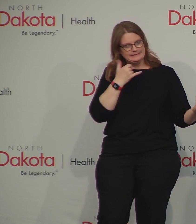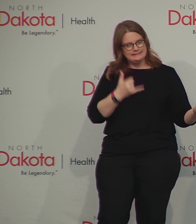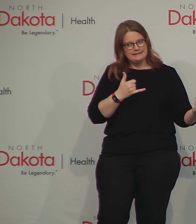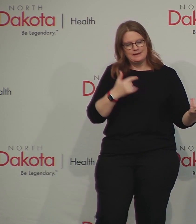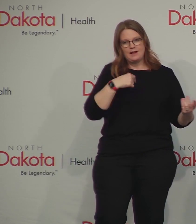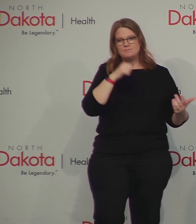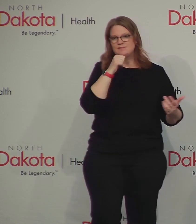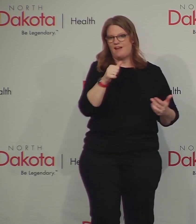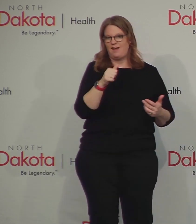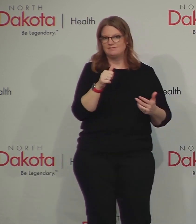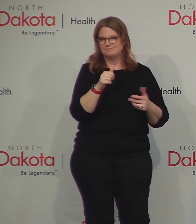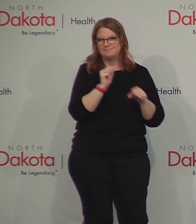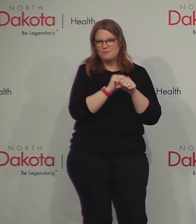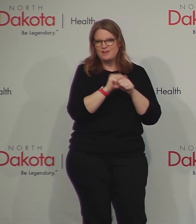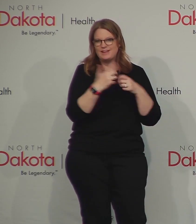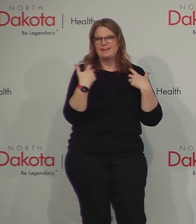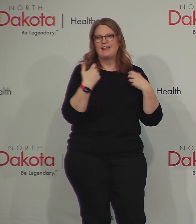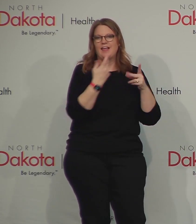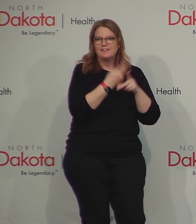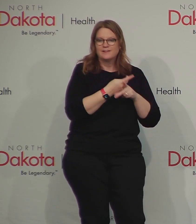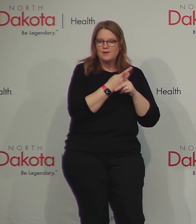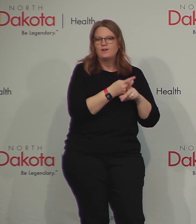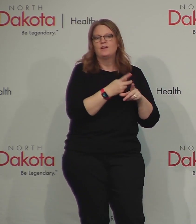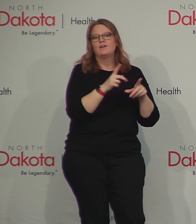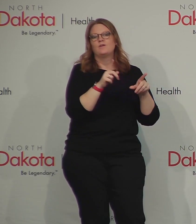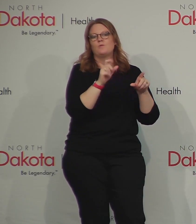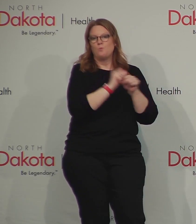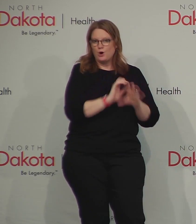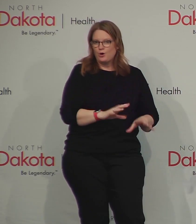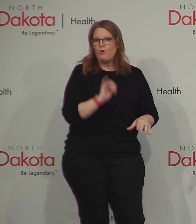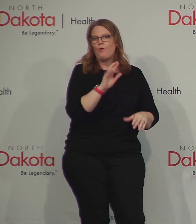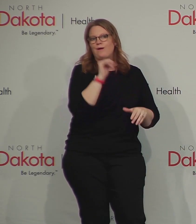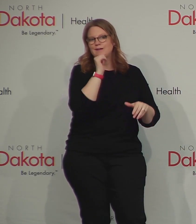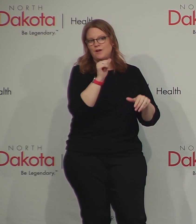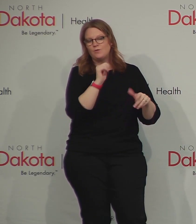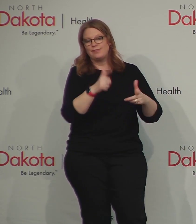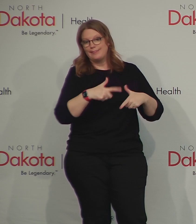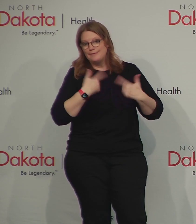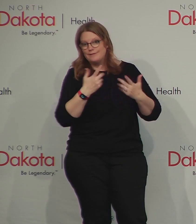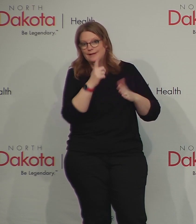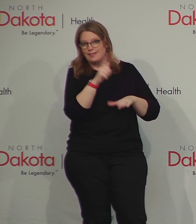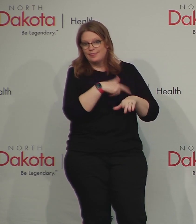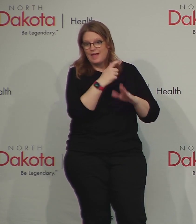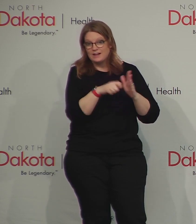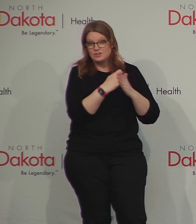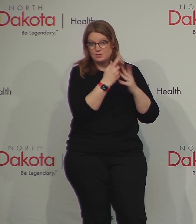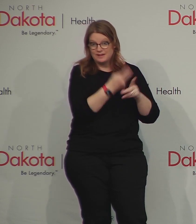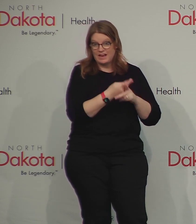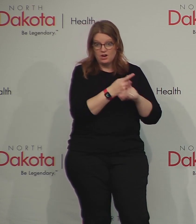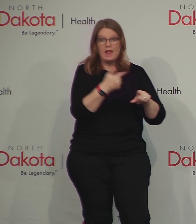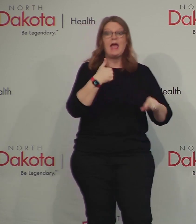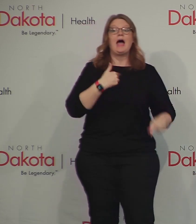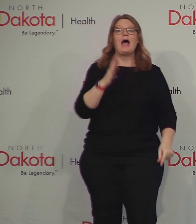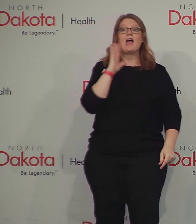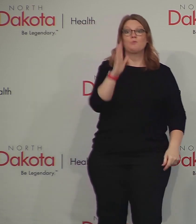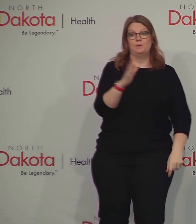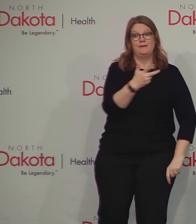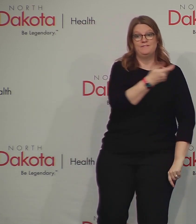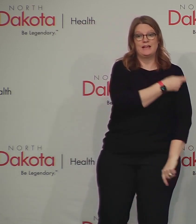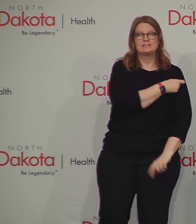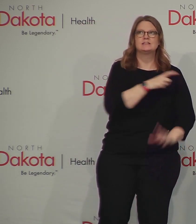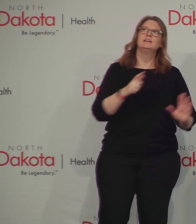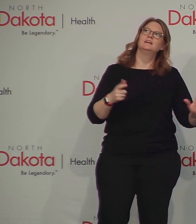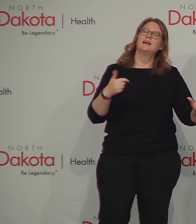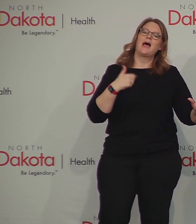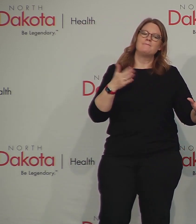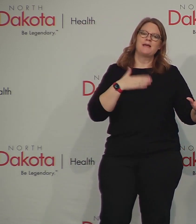not a frontline healthcare worker or a long-term care resident. But I will get vaccinated as soon as I can. So I guess